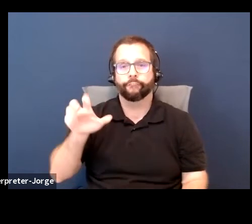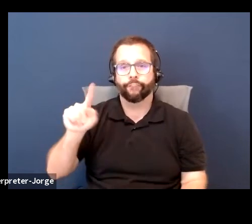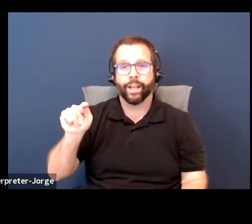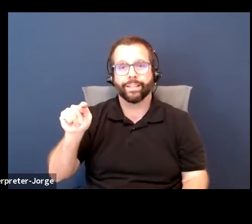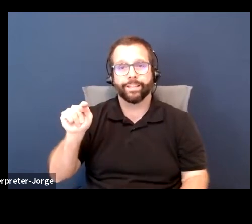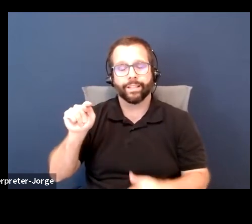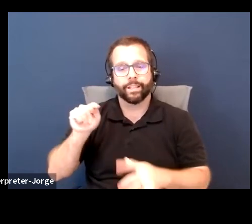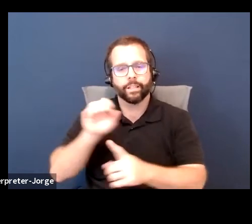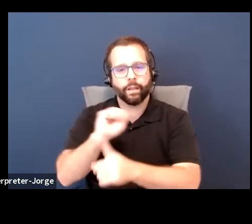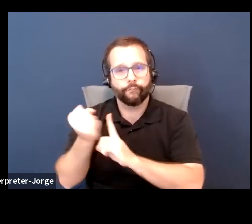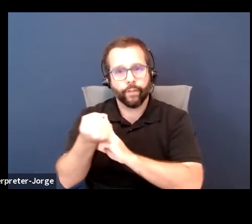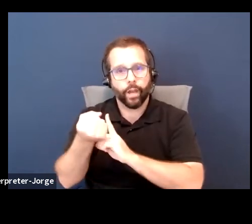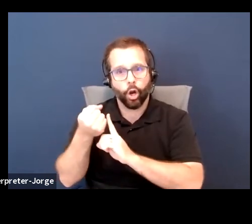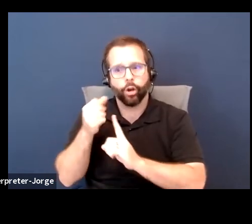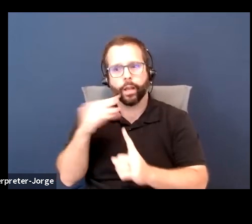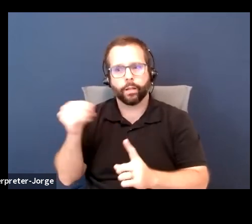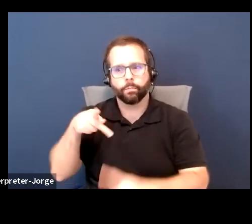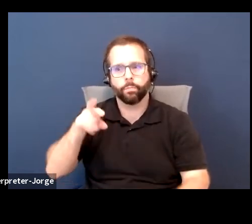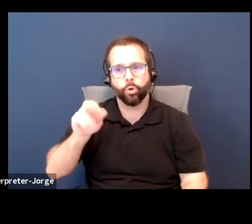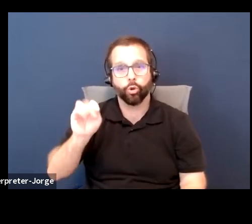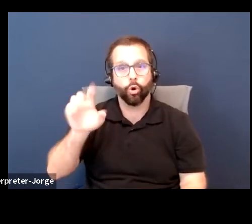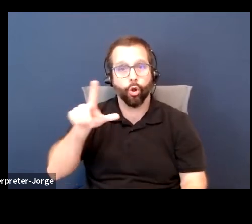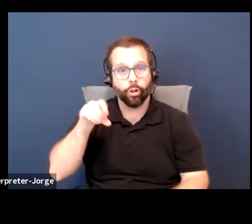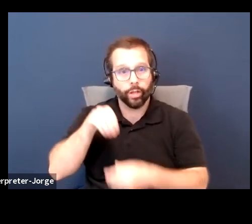Color Guard.